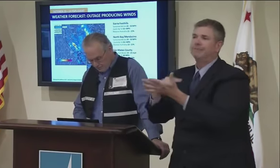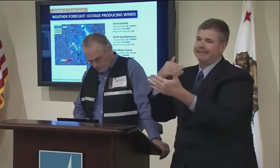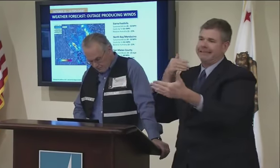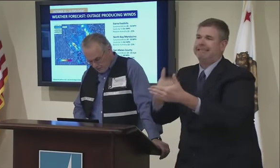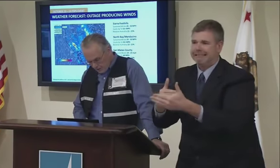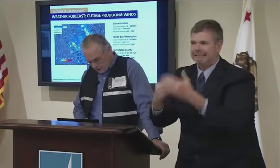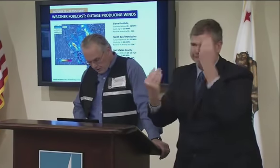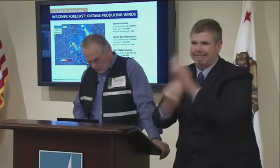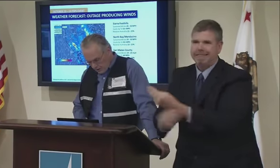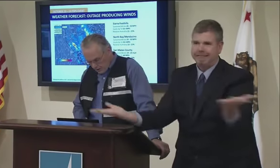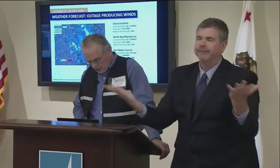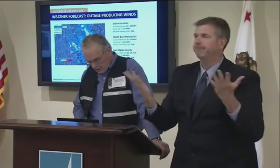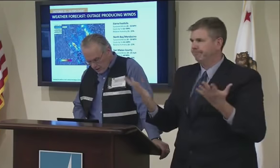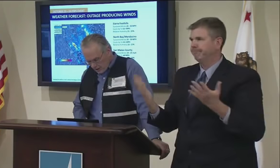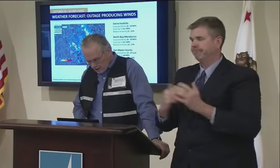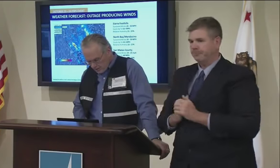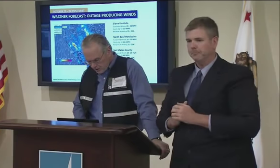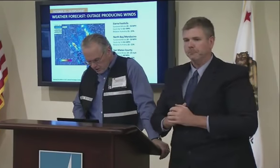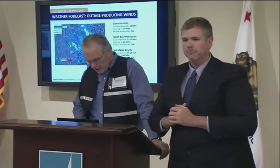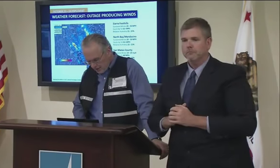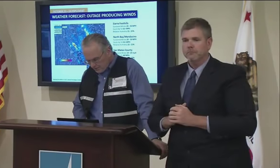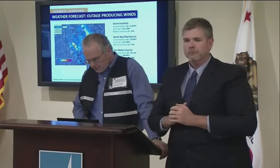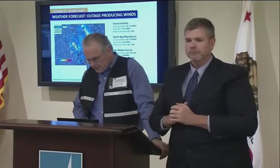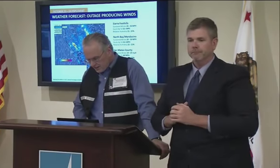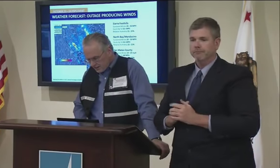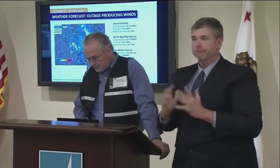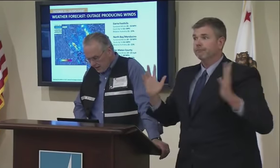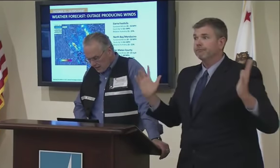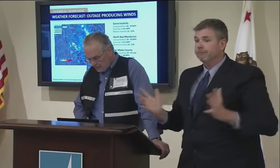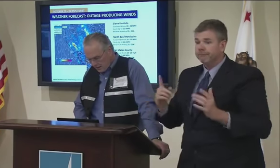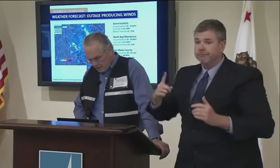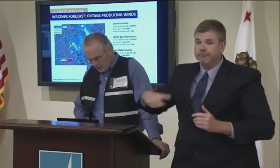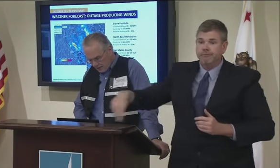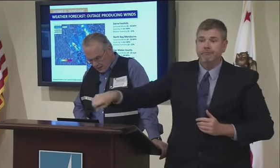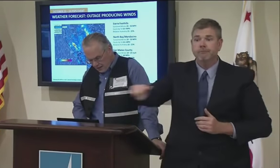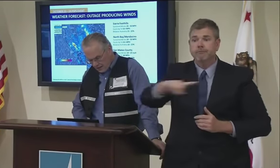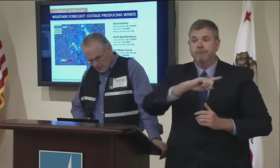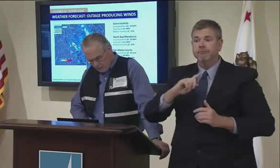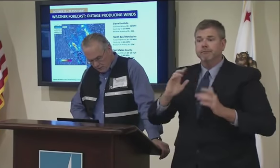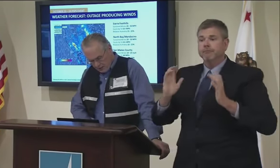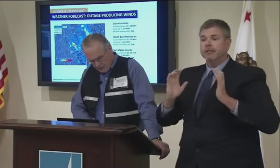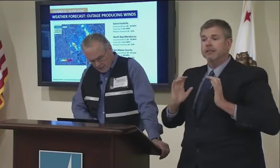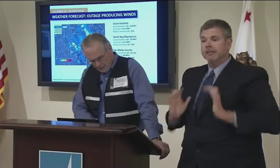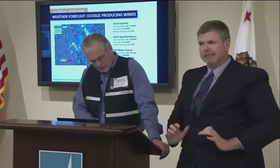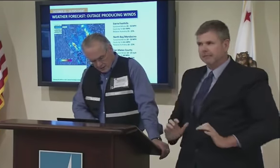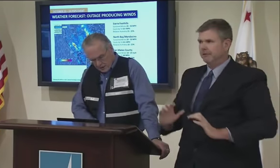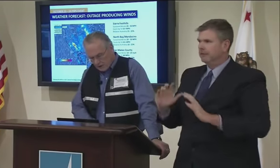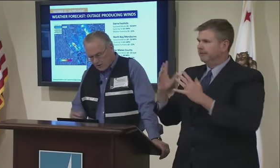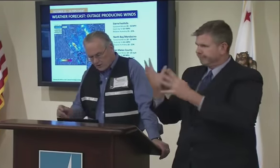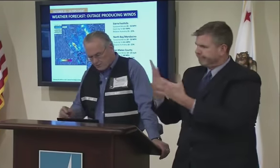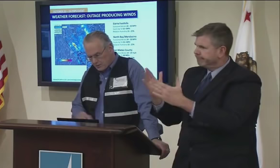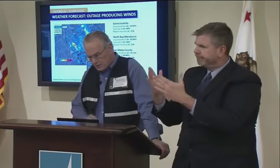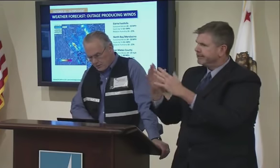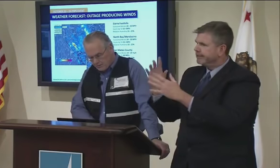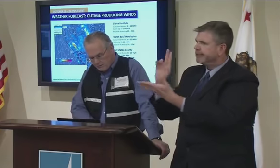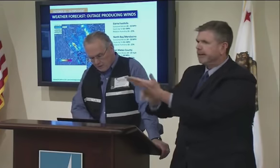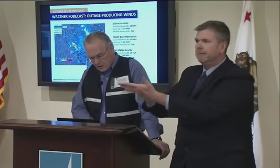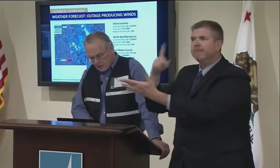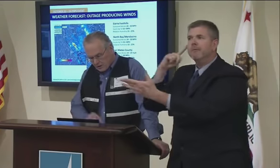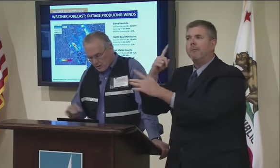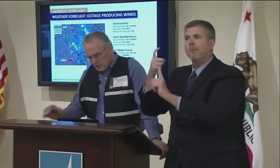we offer. We encourage customers to sign up to receive automated notifications when a PSPS is called in their